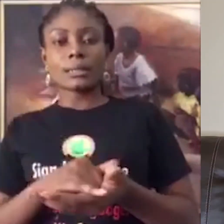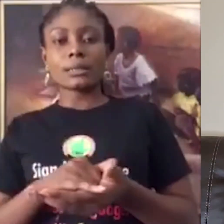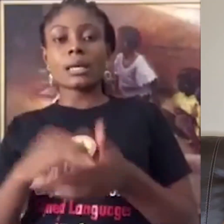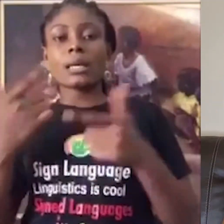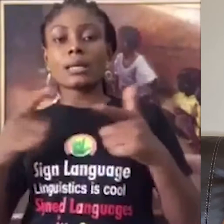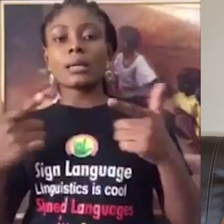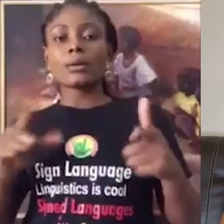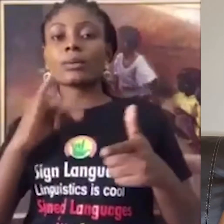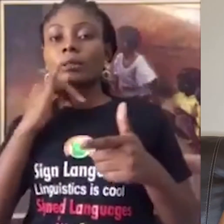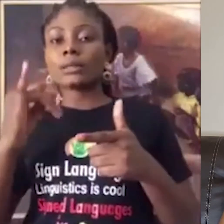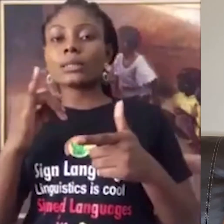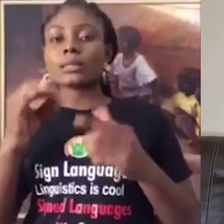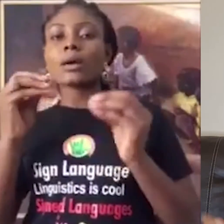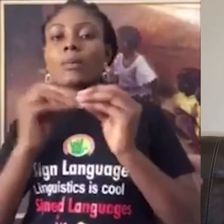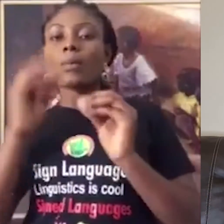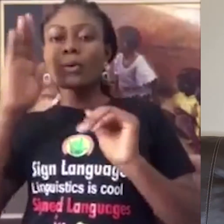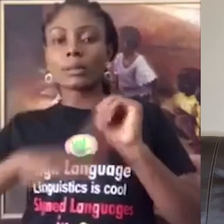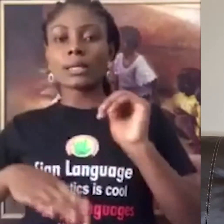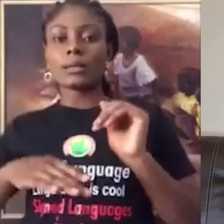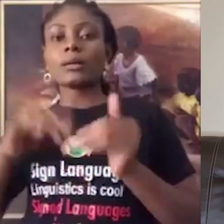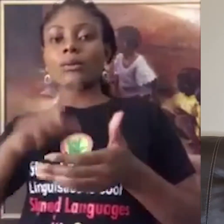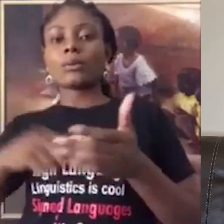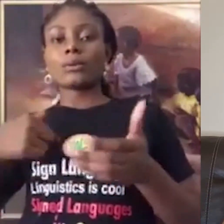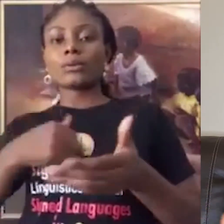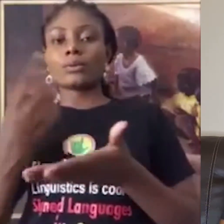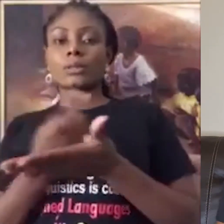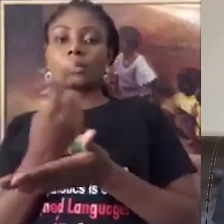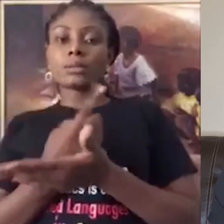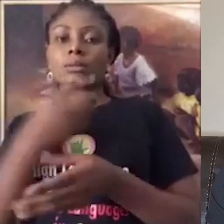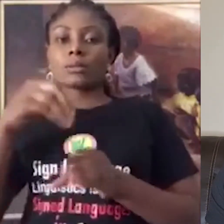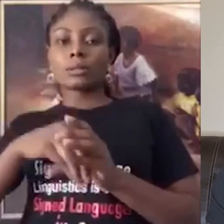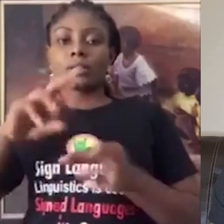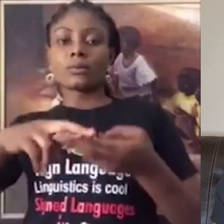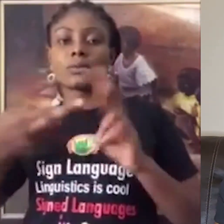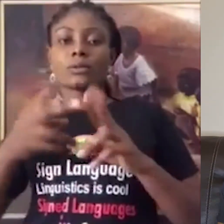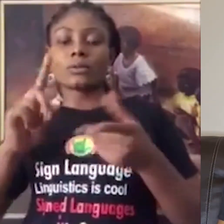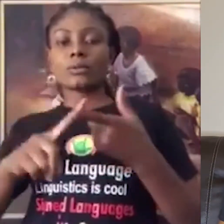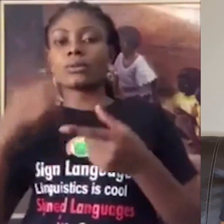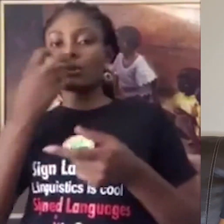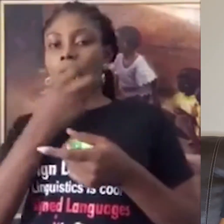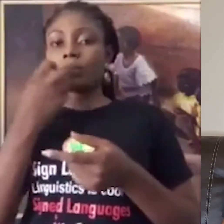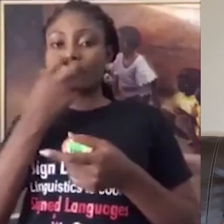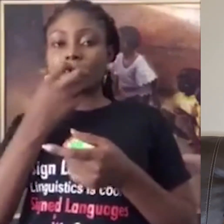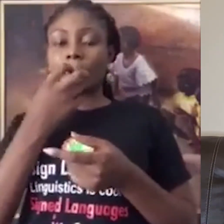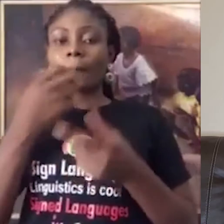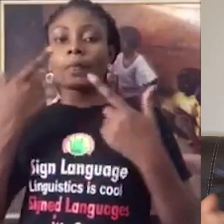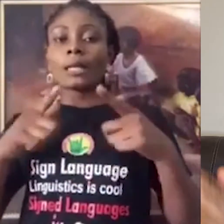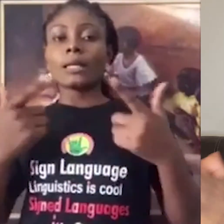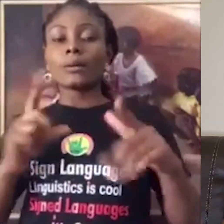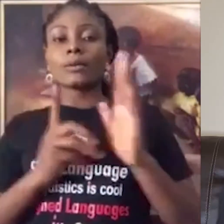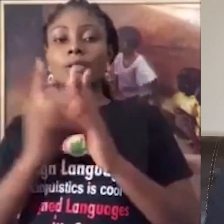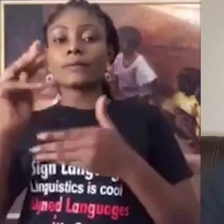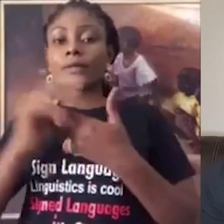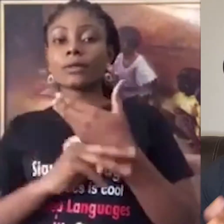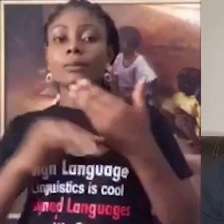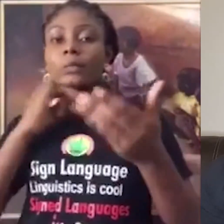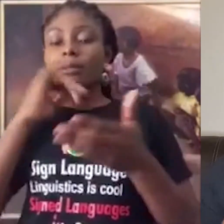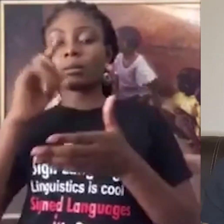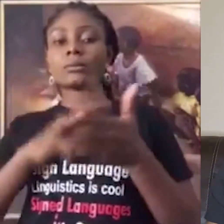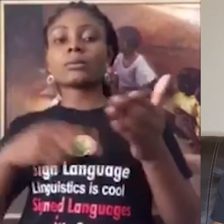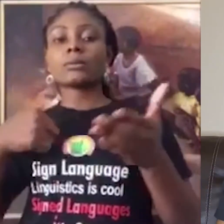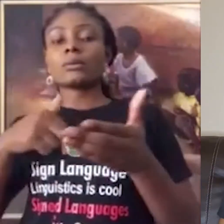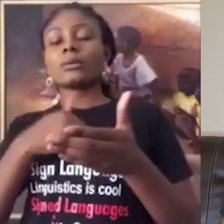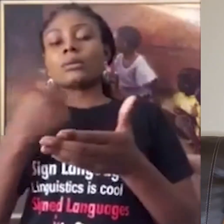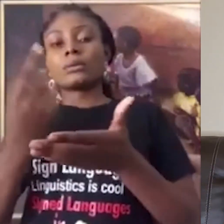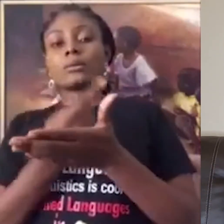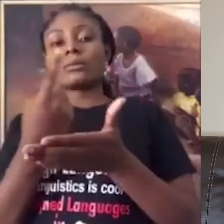to understand that language is beyond what we discuss in relation to speech. Language development is beyond